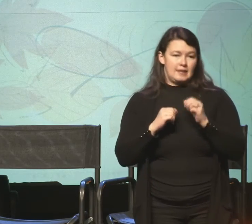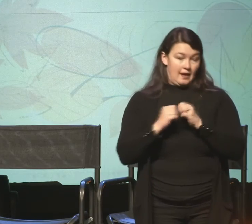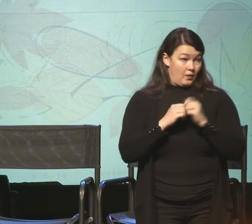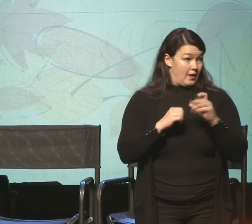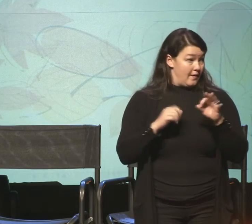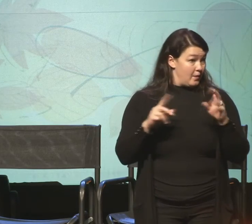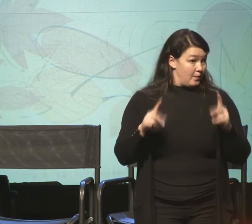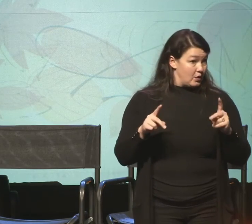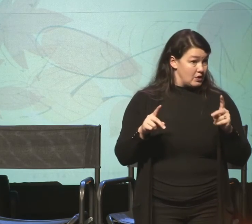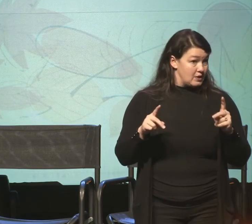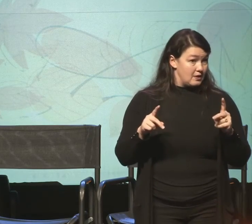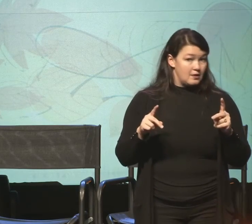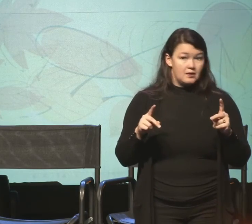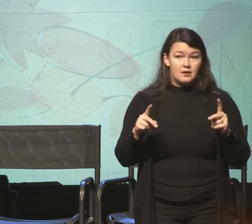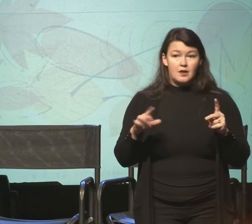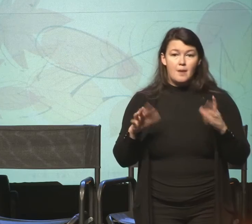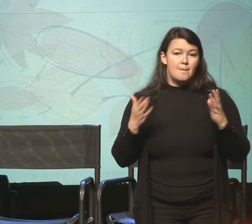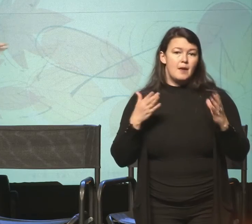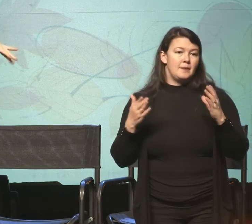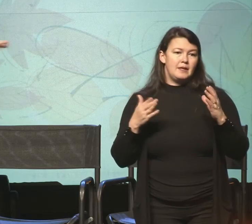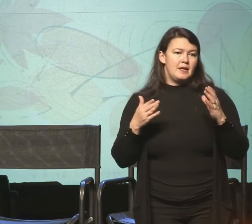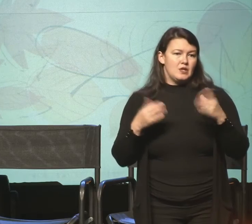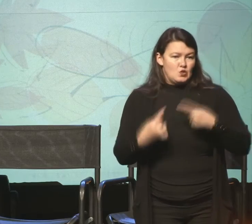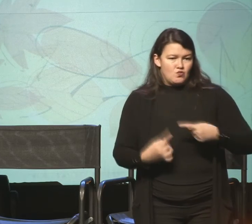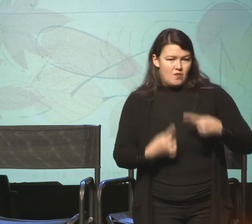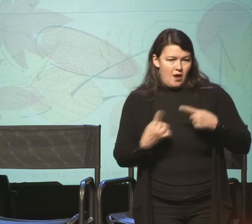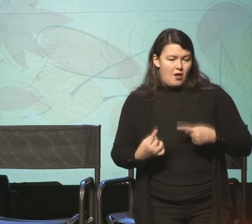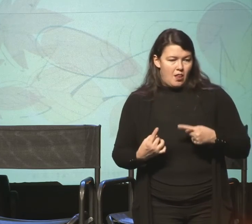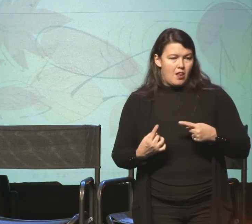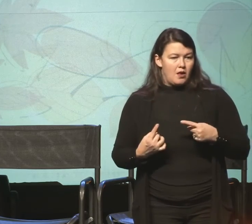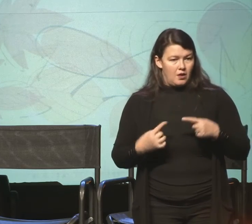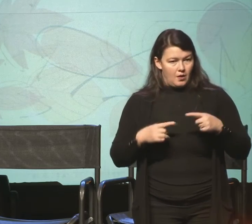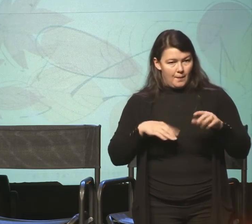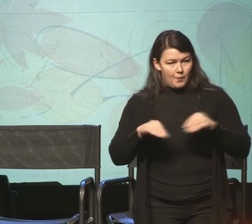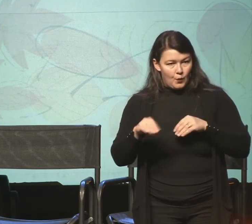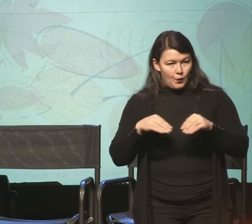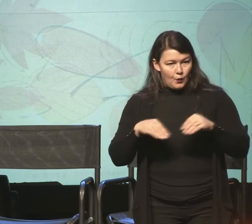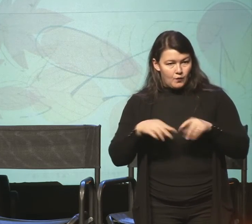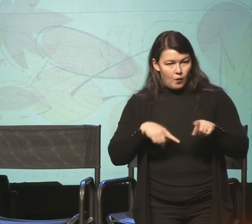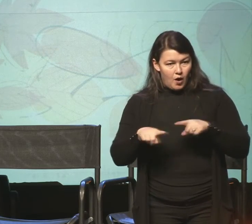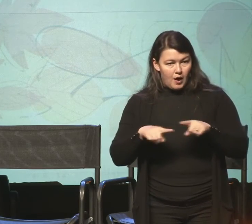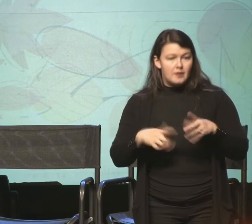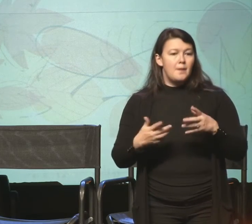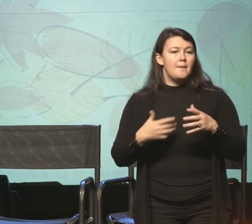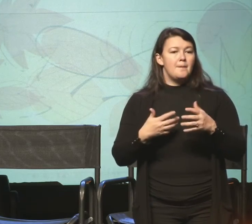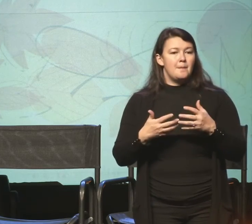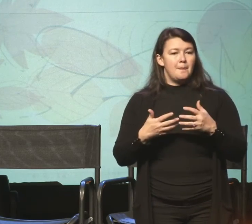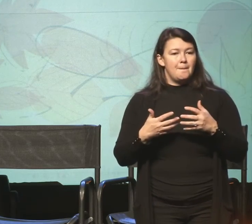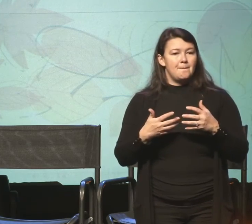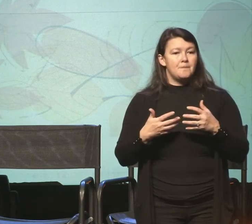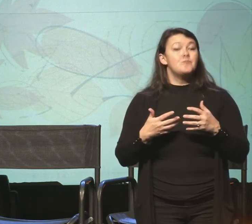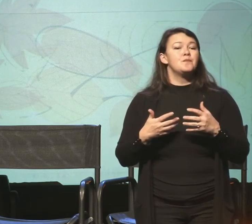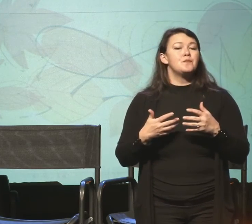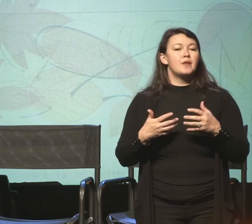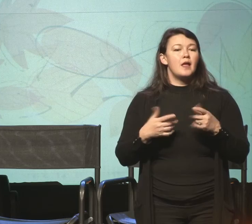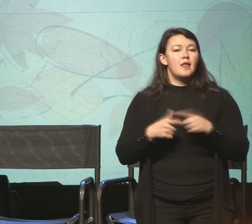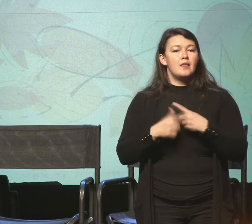someone who might have difficulty getting to where the bread and the juice is, would you grab that for them and just bring and